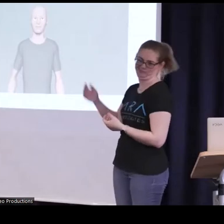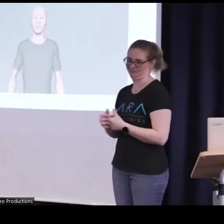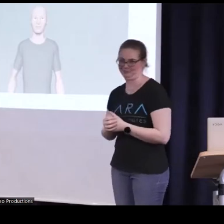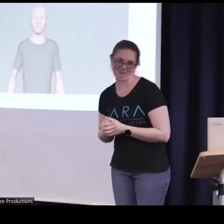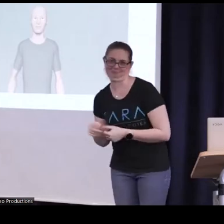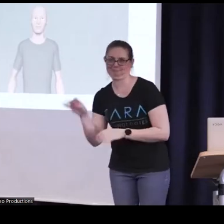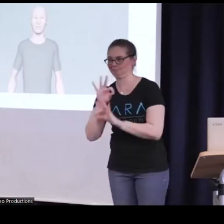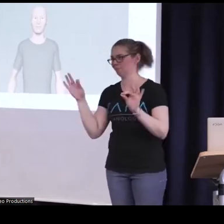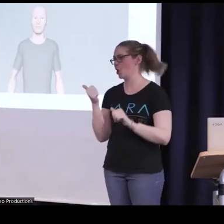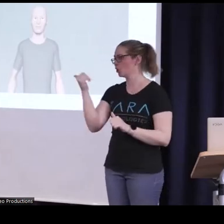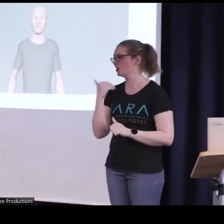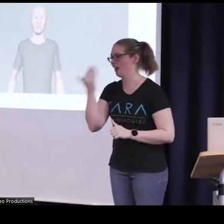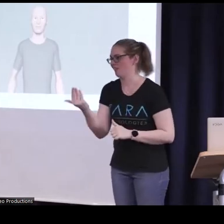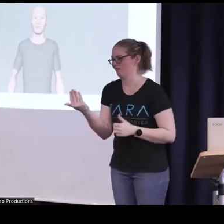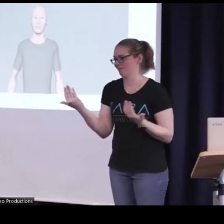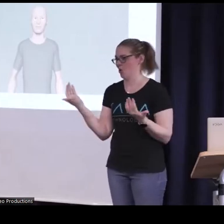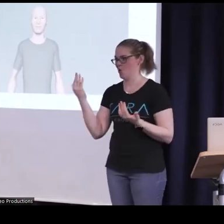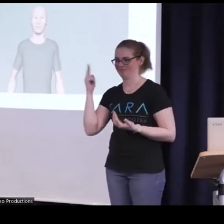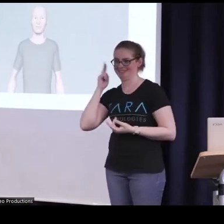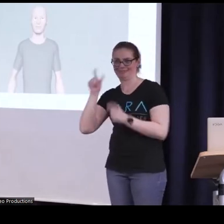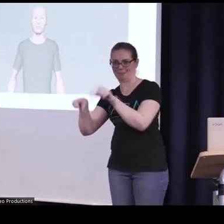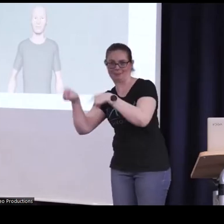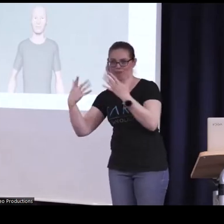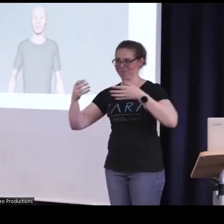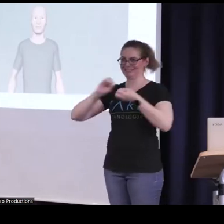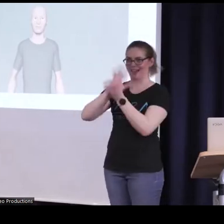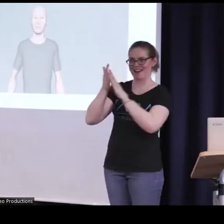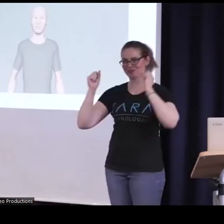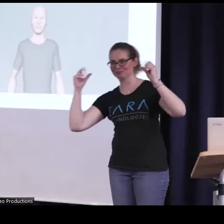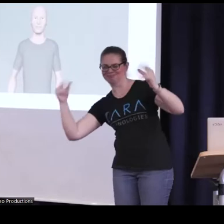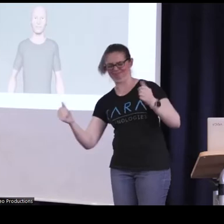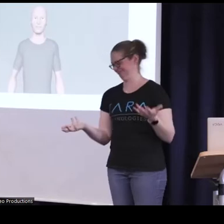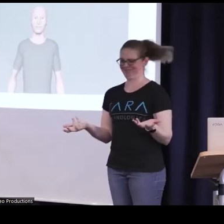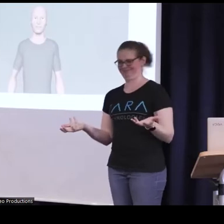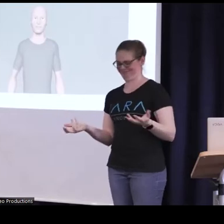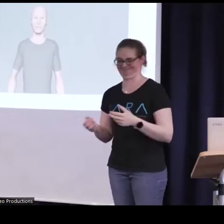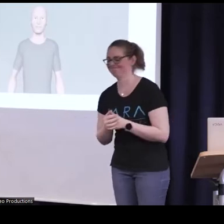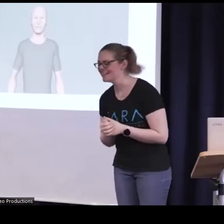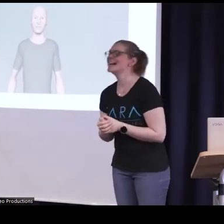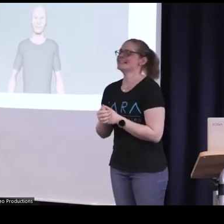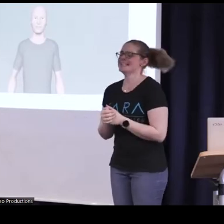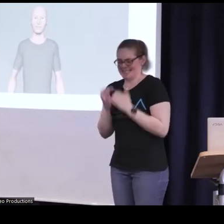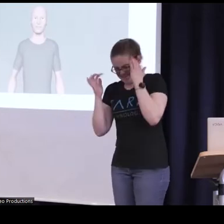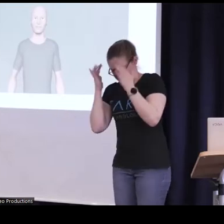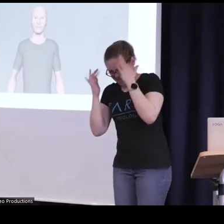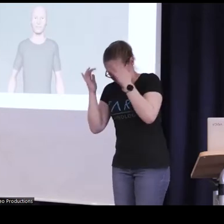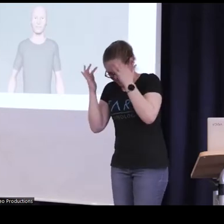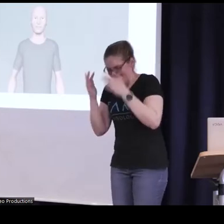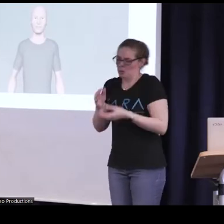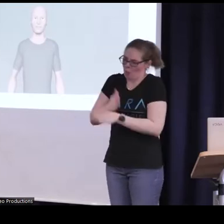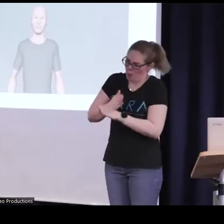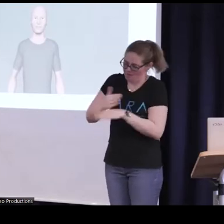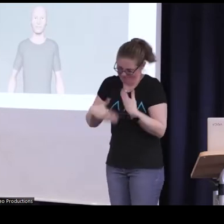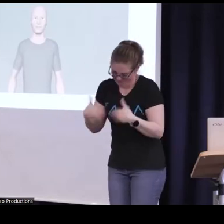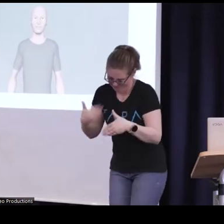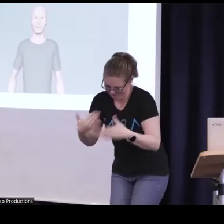So obviously this is not good enough. It's not good for deaf people to be able to understand the sign language.